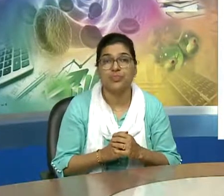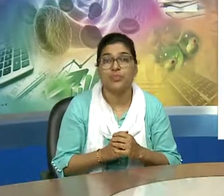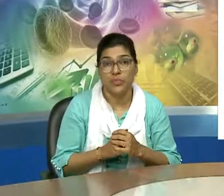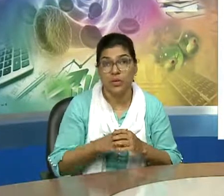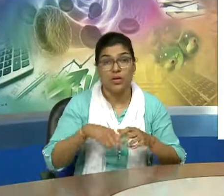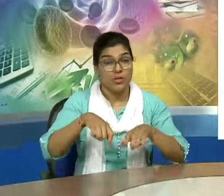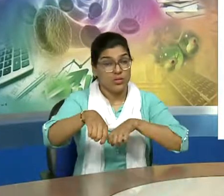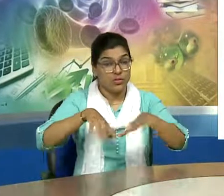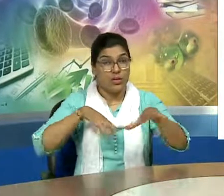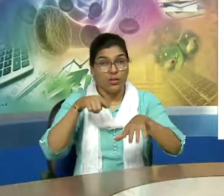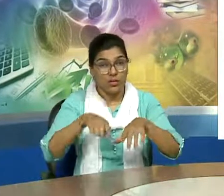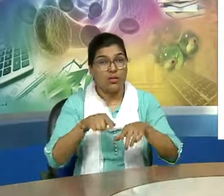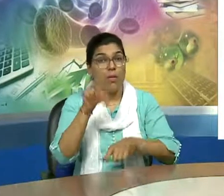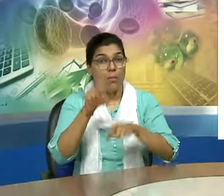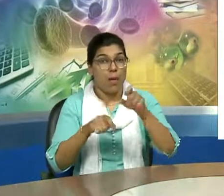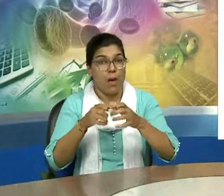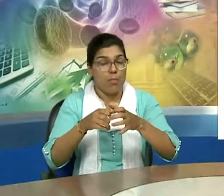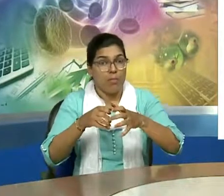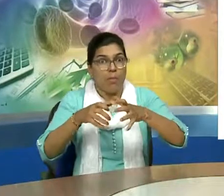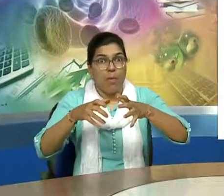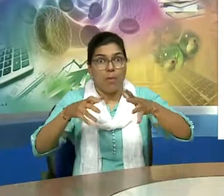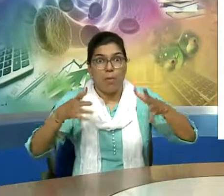for potable water.